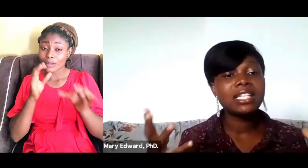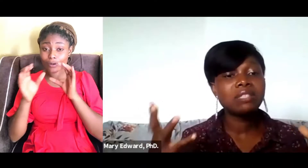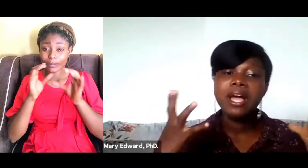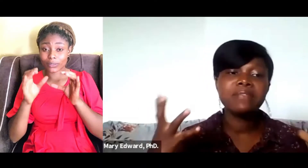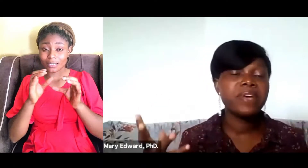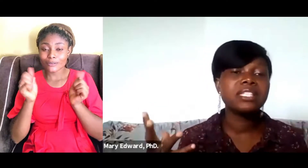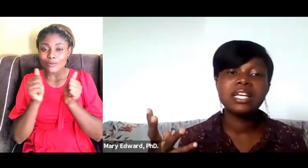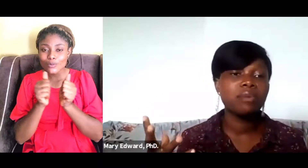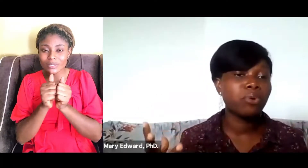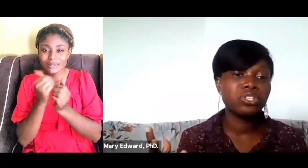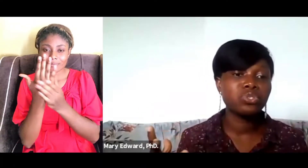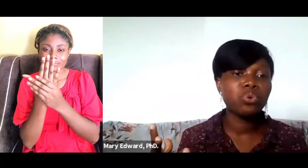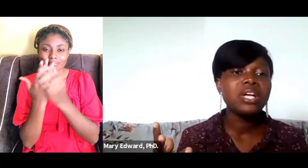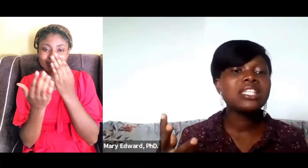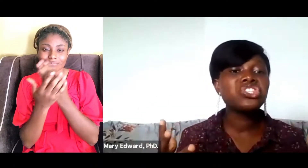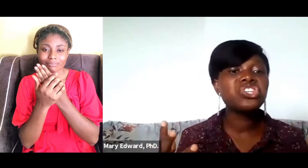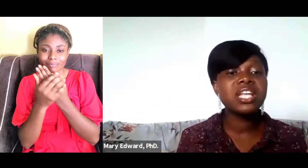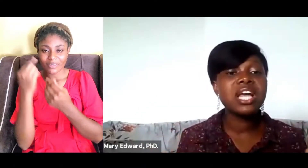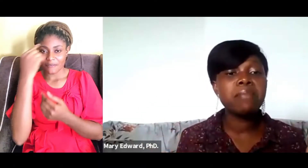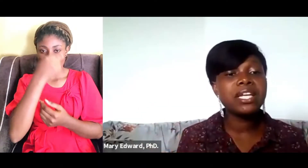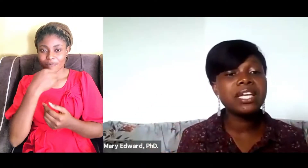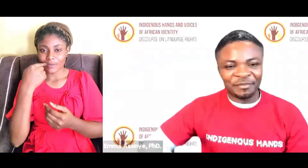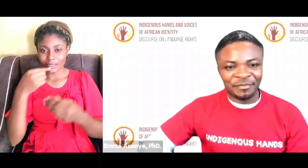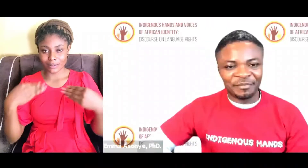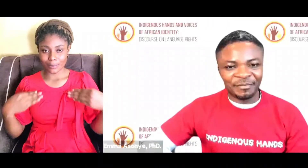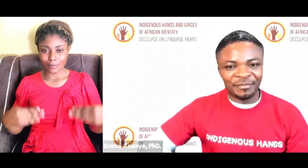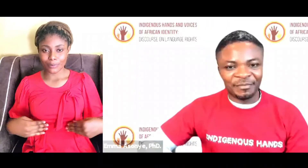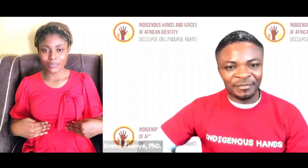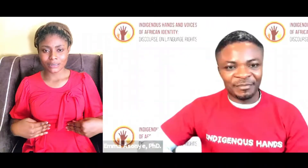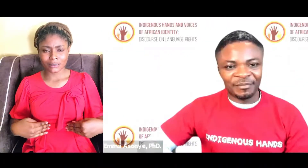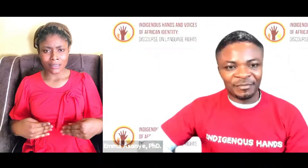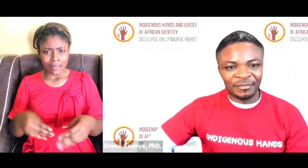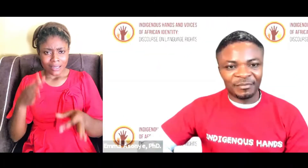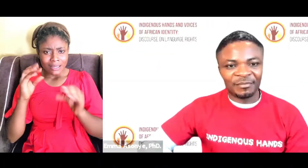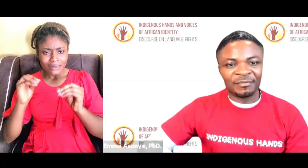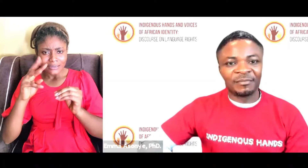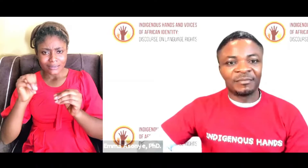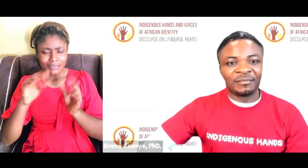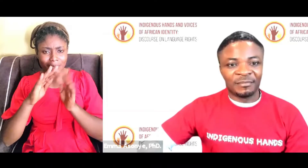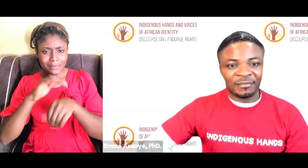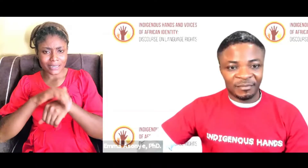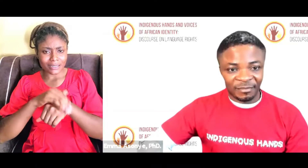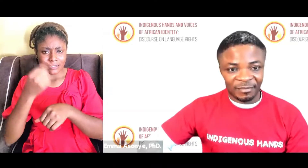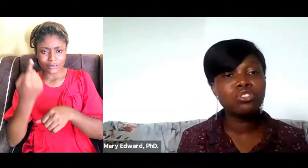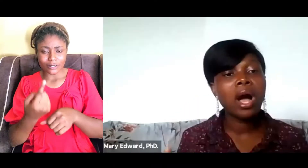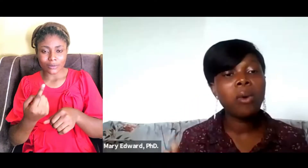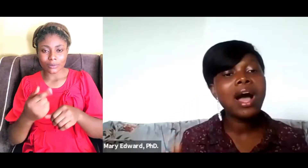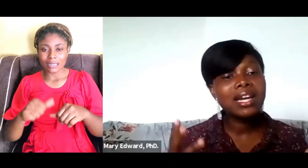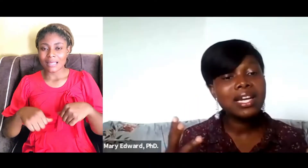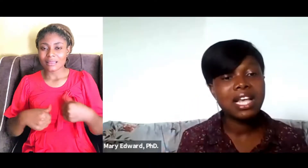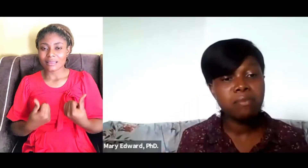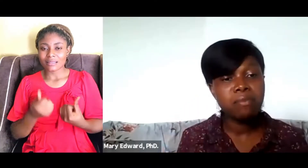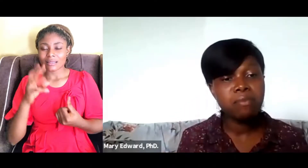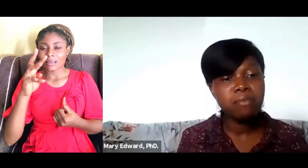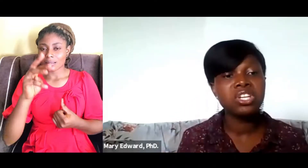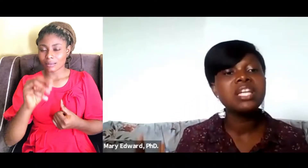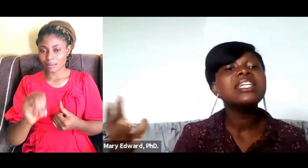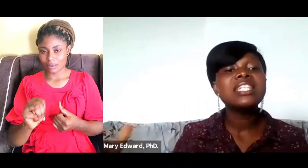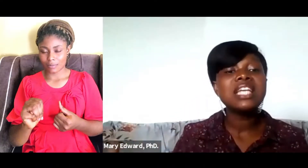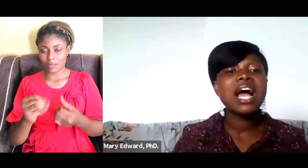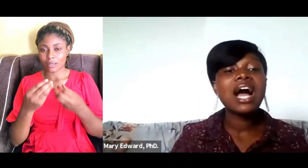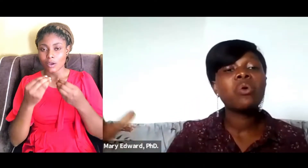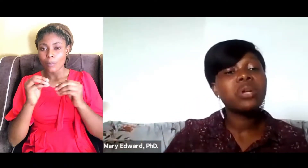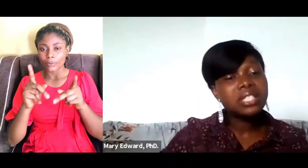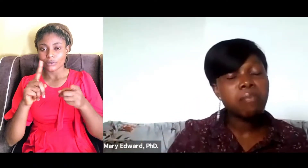the hands, by the face and the body. So teaching them in English alone is denying them the opportunity to acquire the same